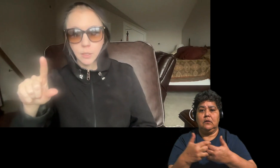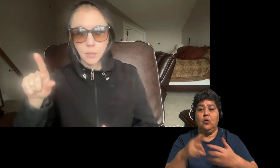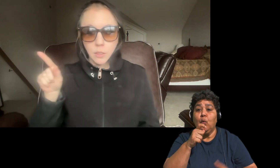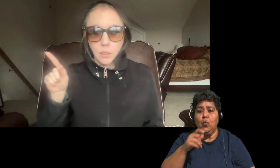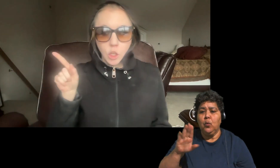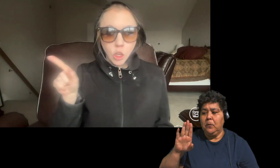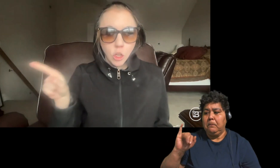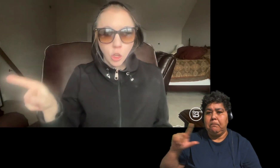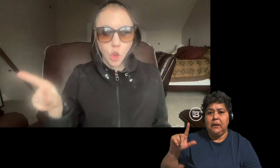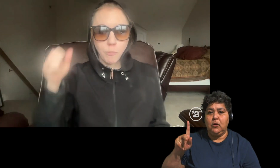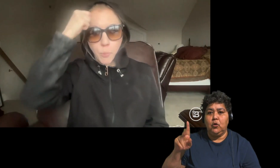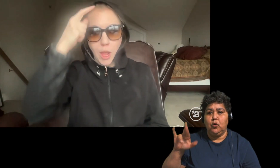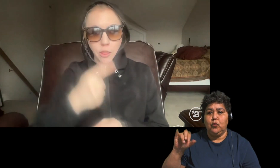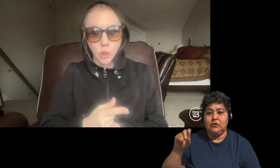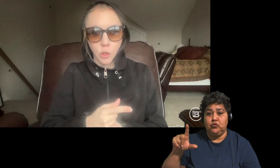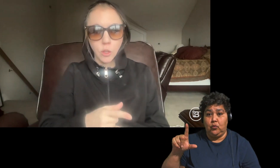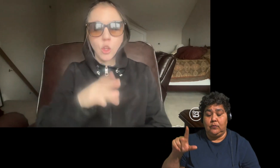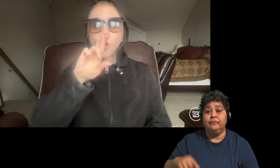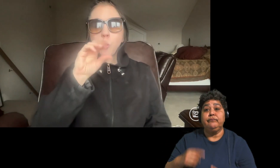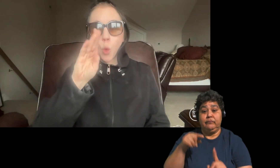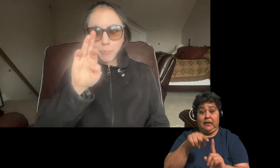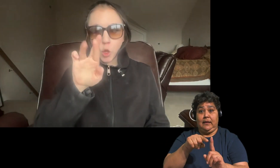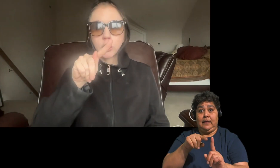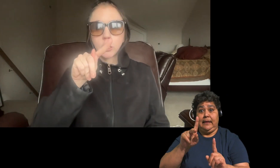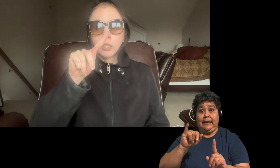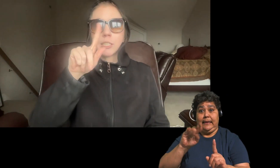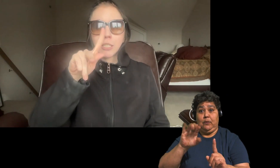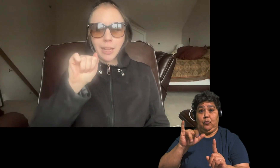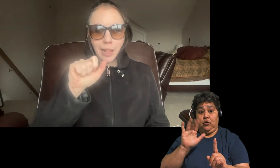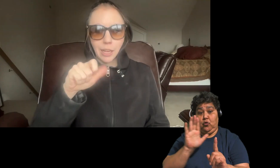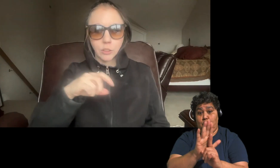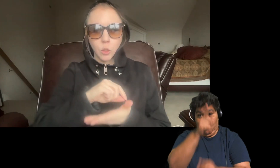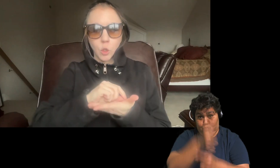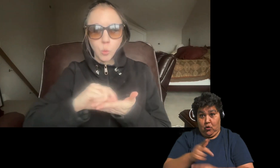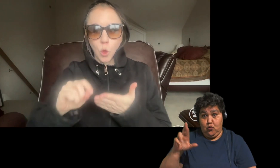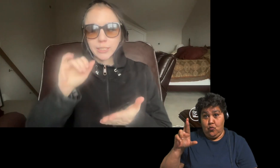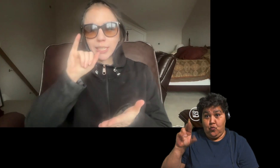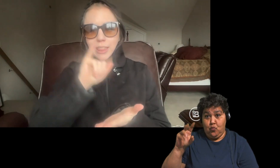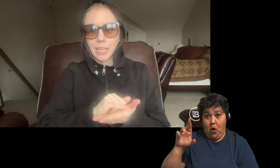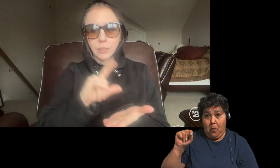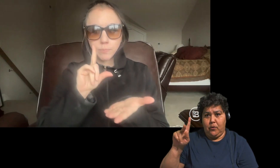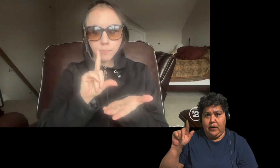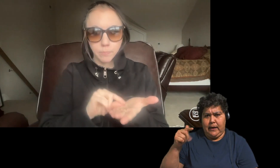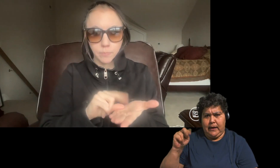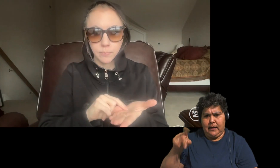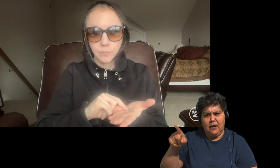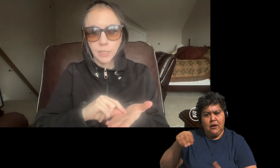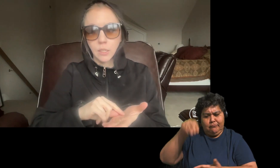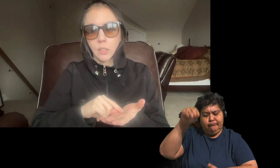Kristol. So her brother, Robert Kagan, wrote